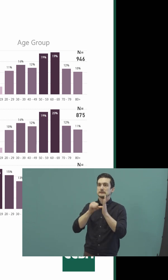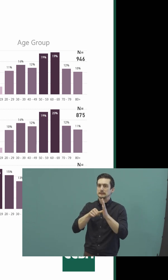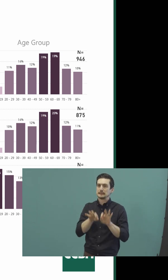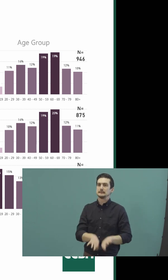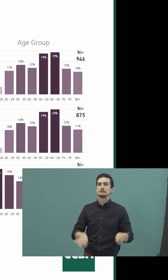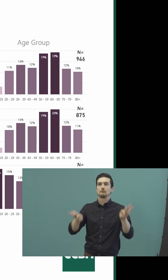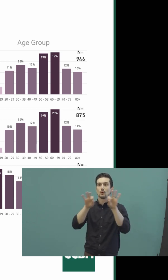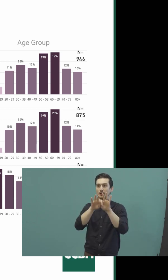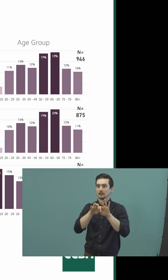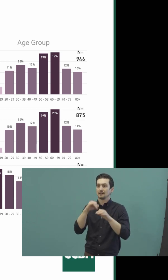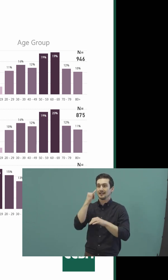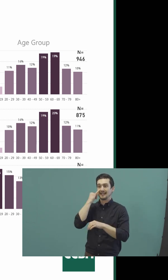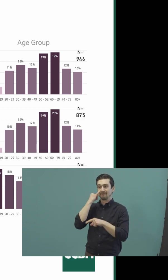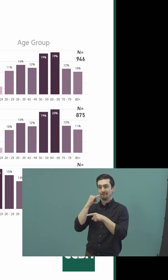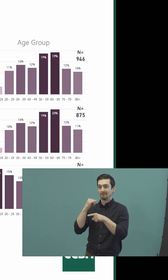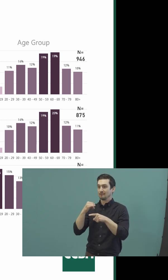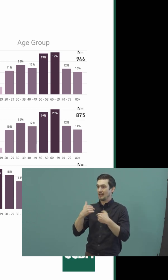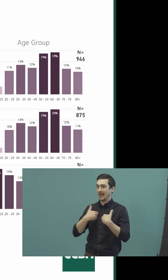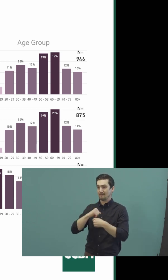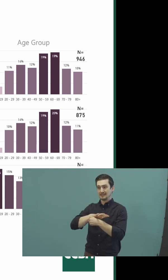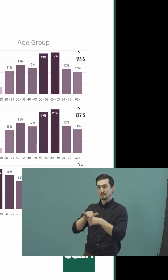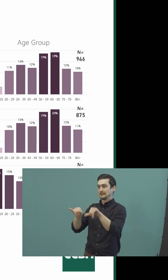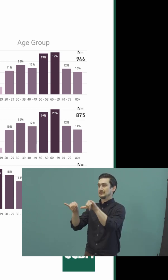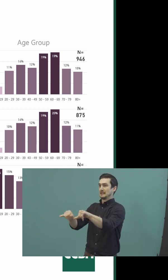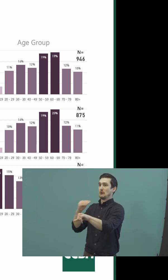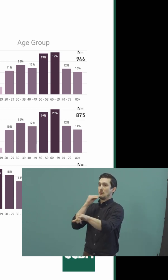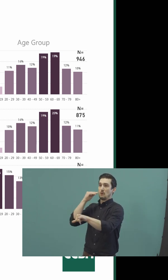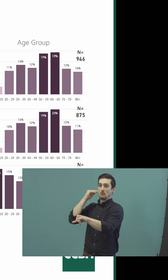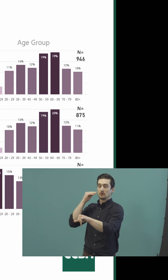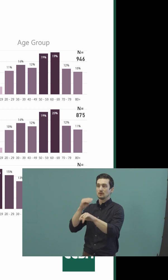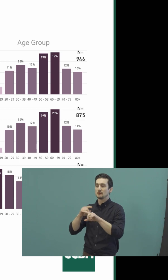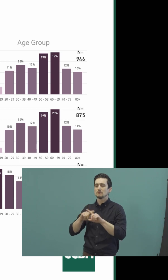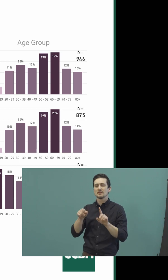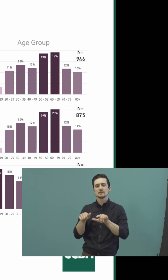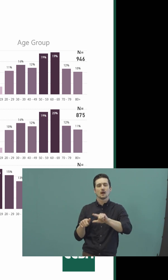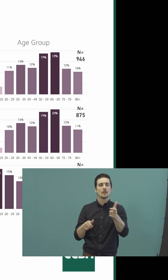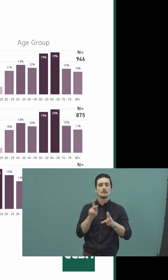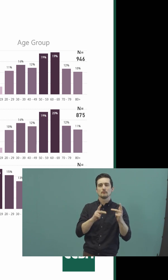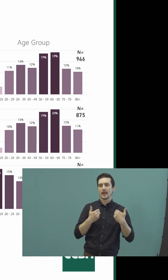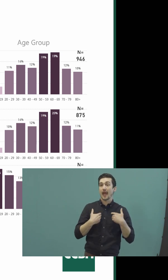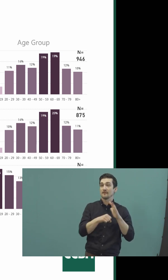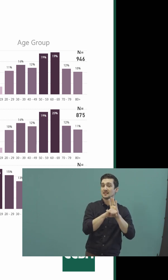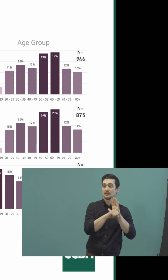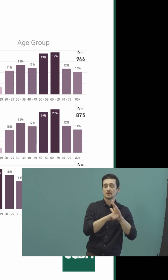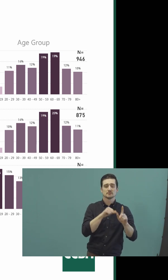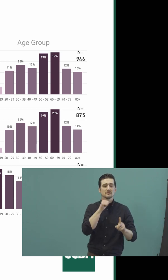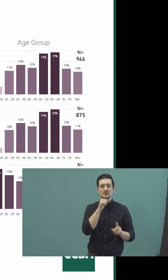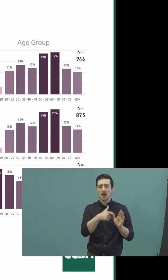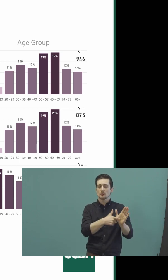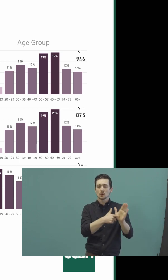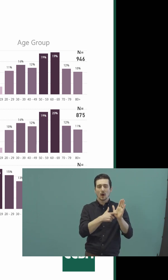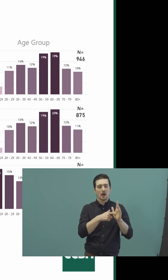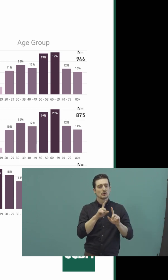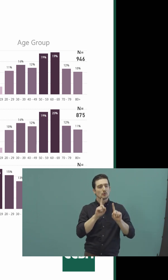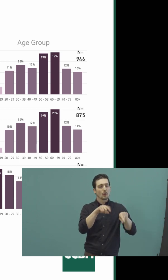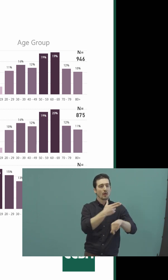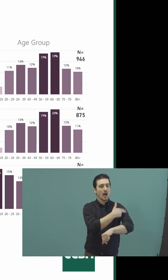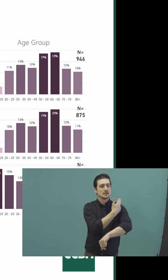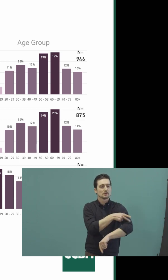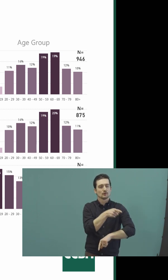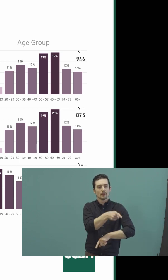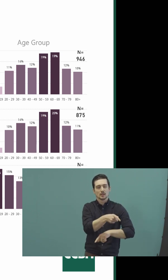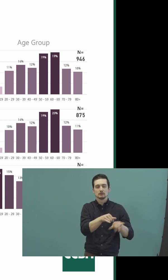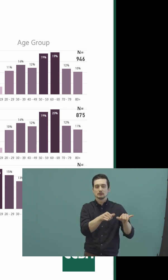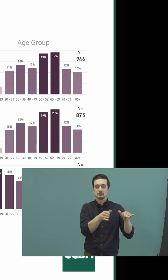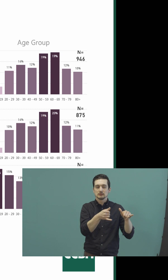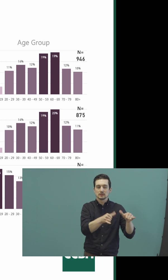of household contacts who have developed symptoms, but they haven't required hospital care and therefore remain in the probable